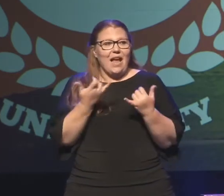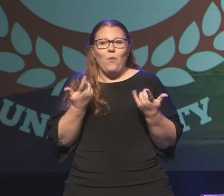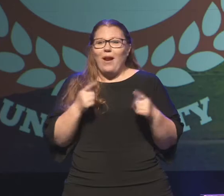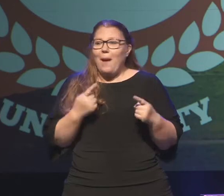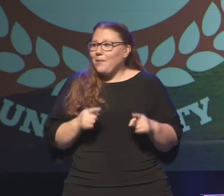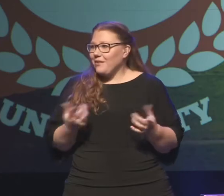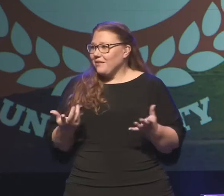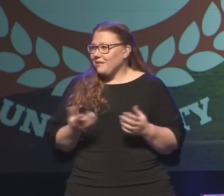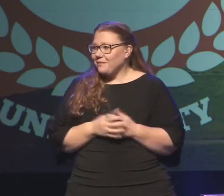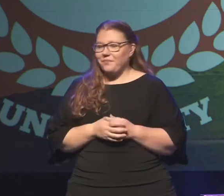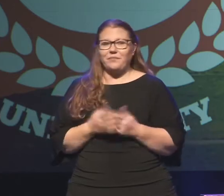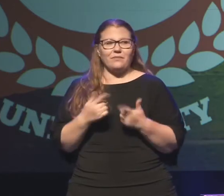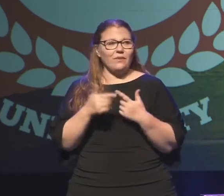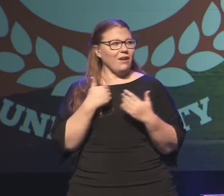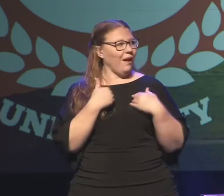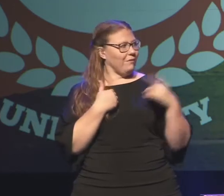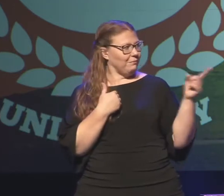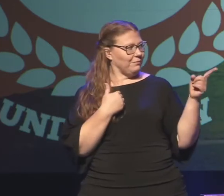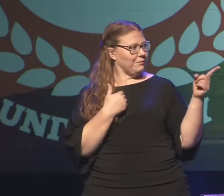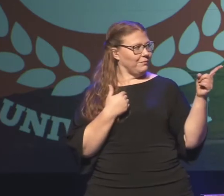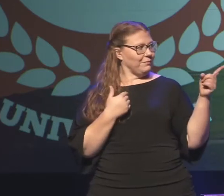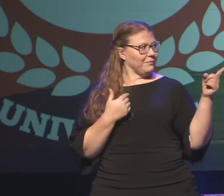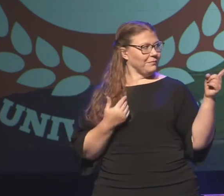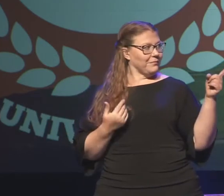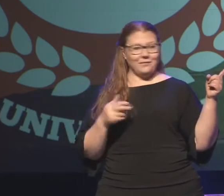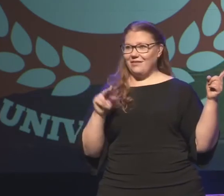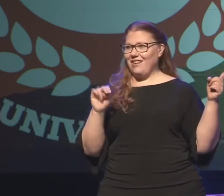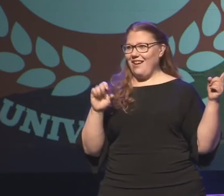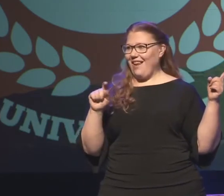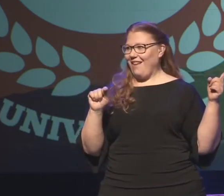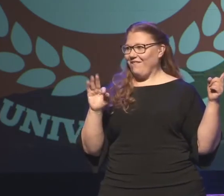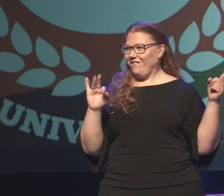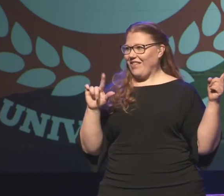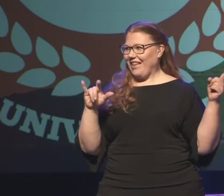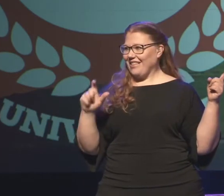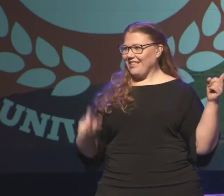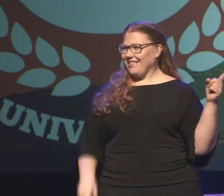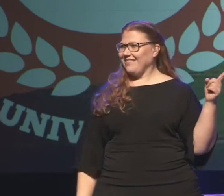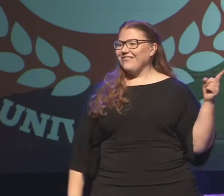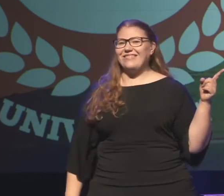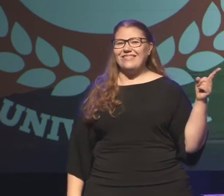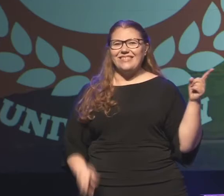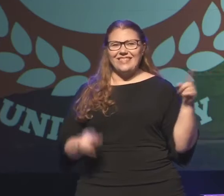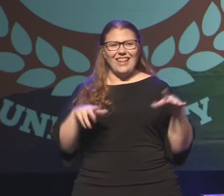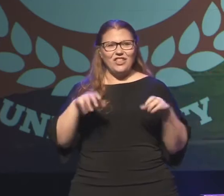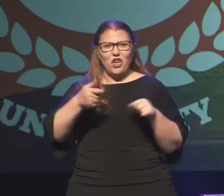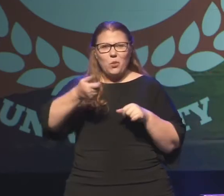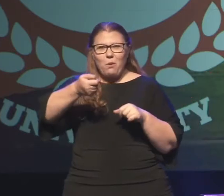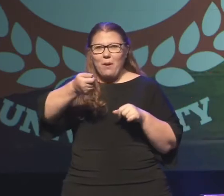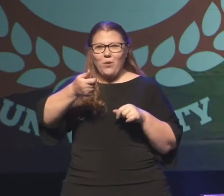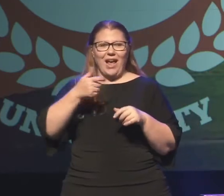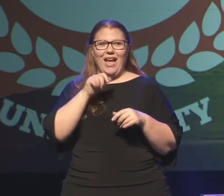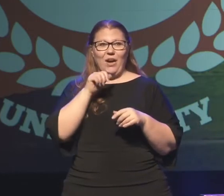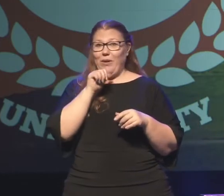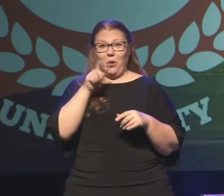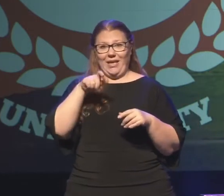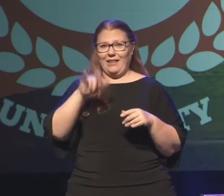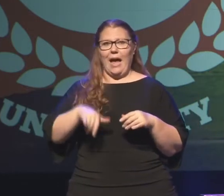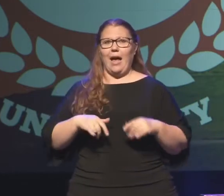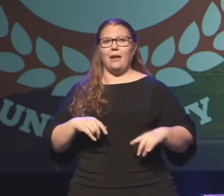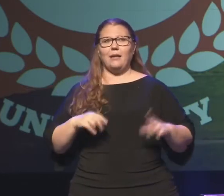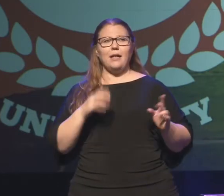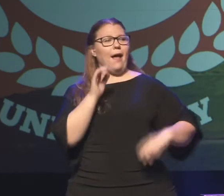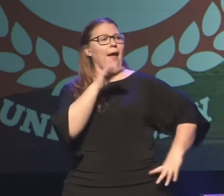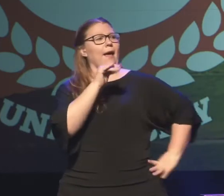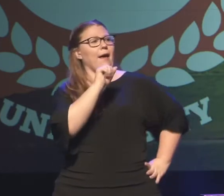happened? Then we got this, right? Netflix. It took a remote. Now we don't even need that, right? Hey,